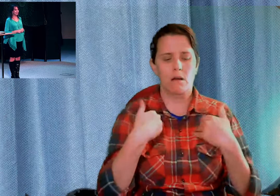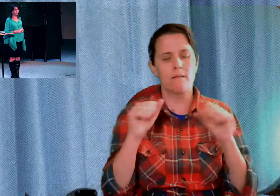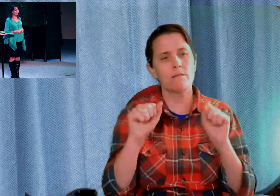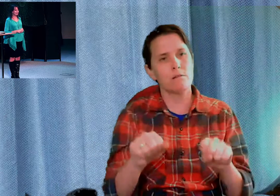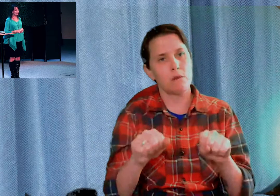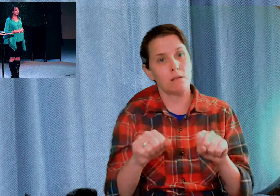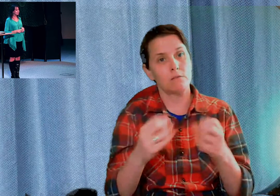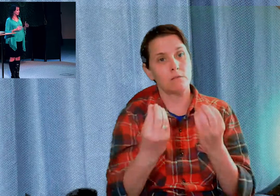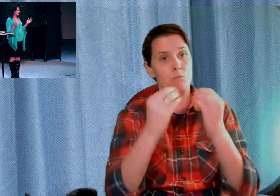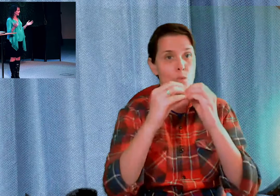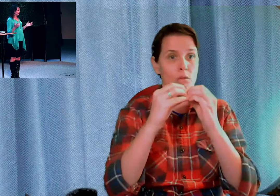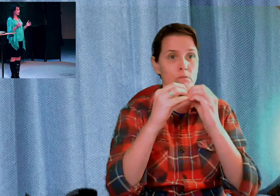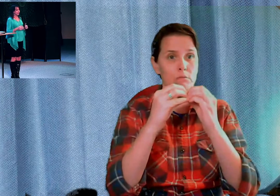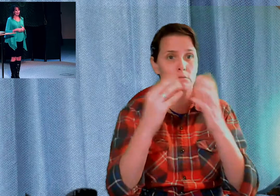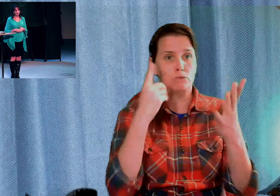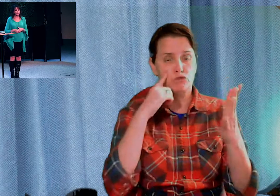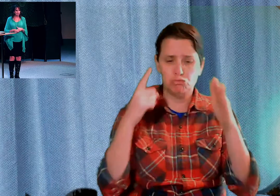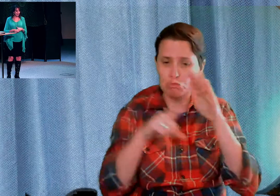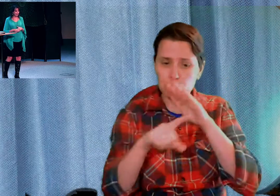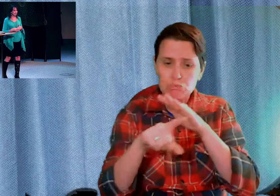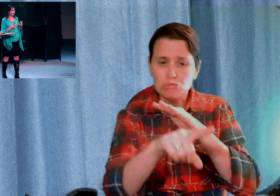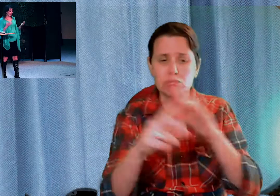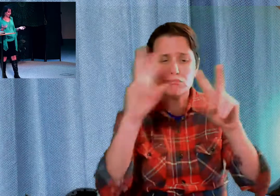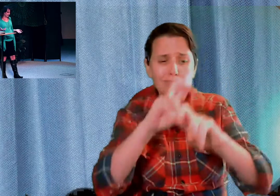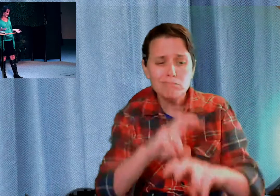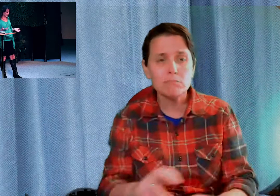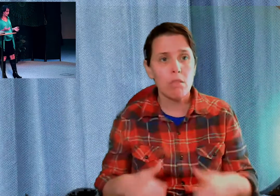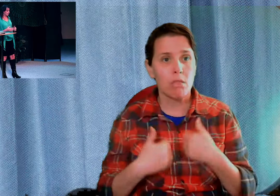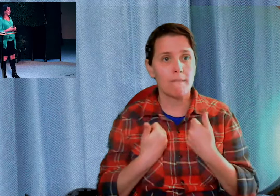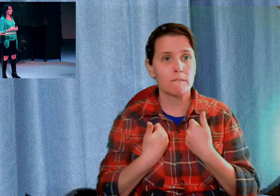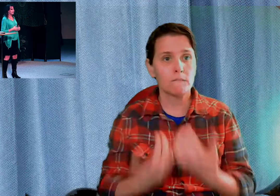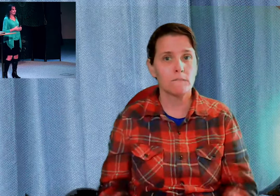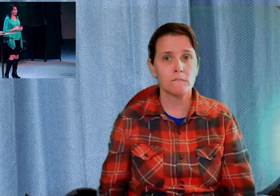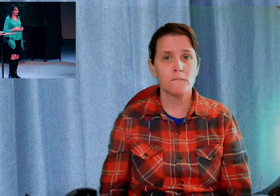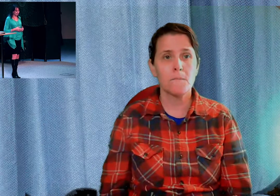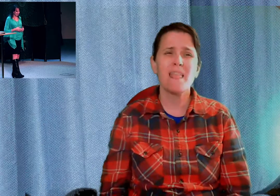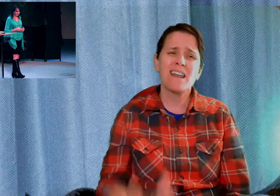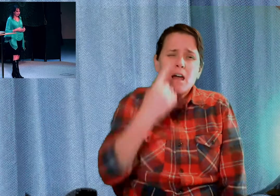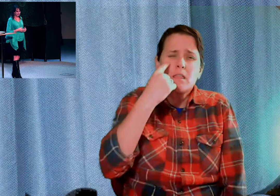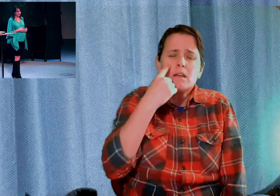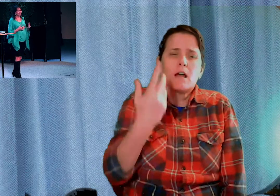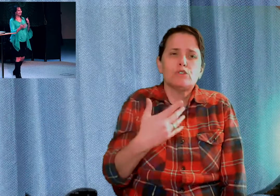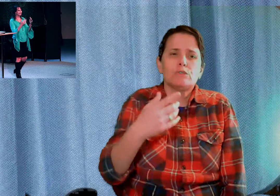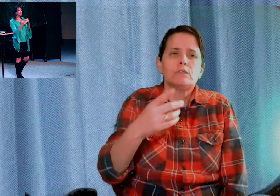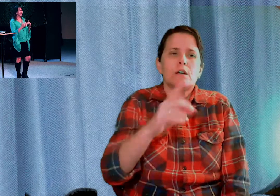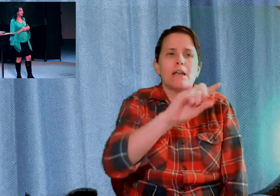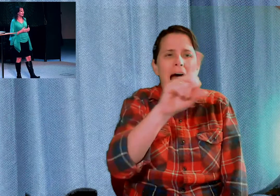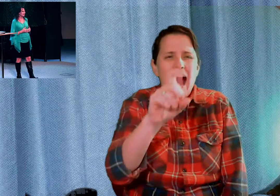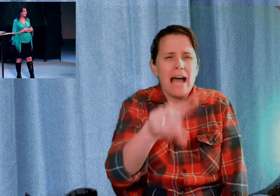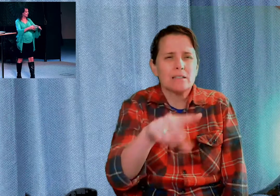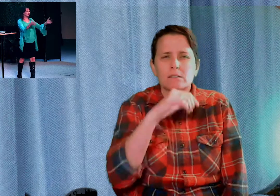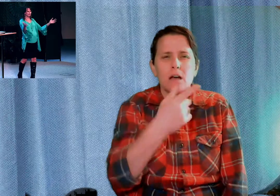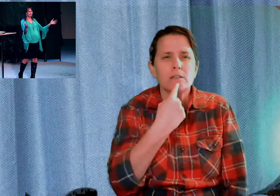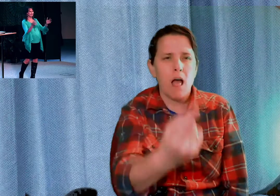that life gives us. Now, I think you would agree, I should ask you instead of tell you, working on this engagement